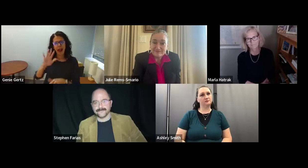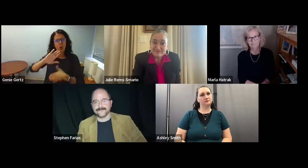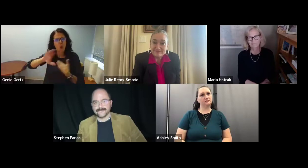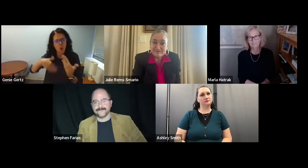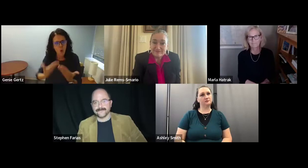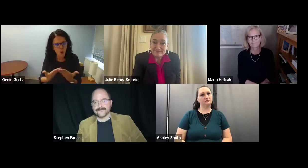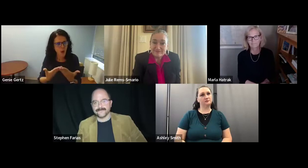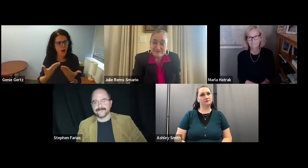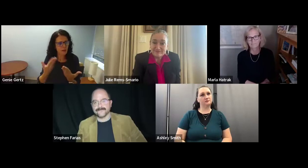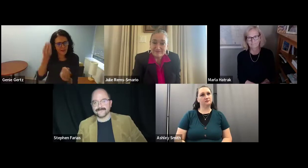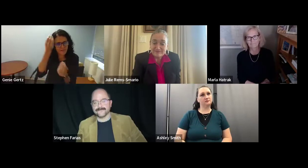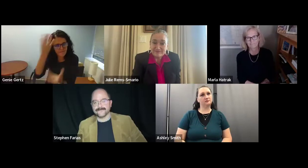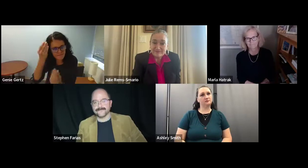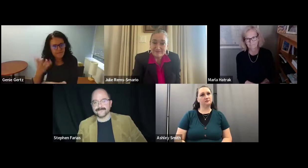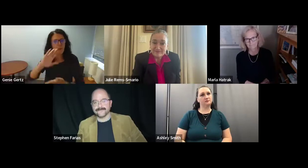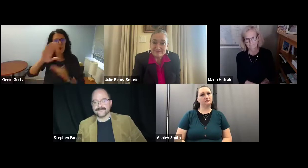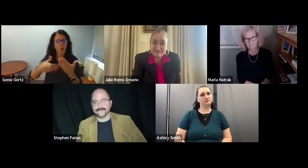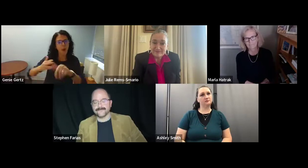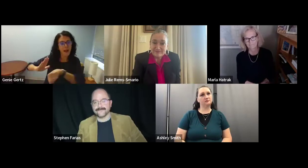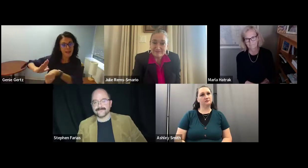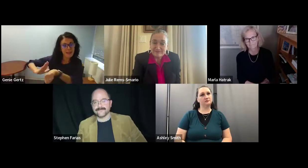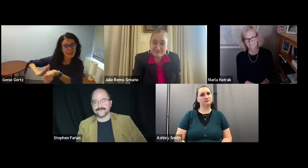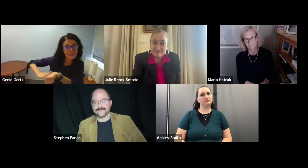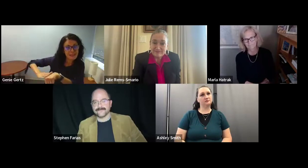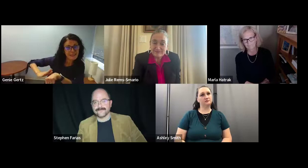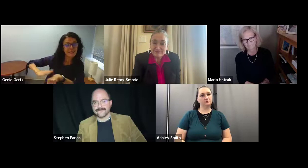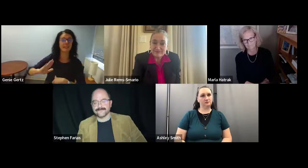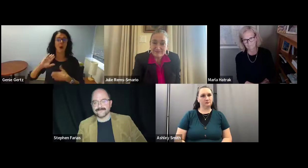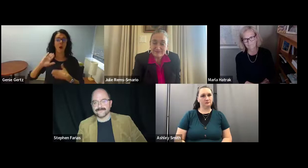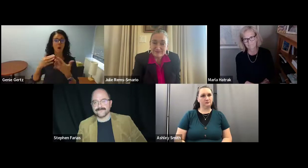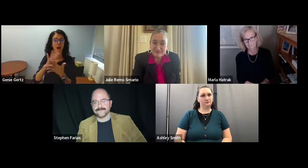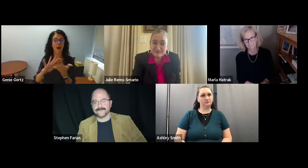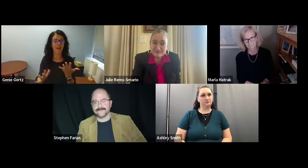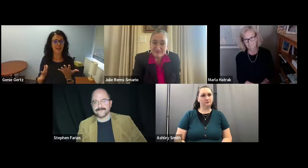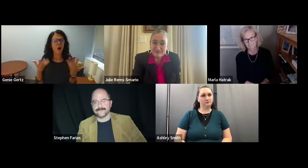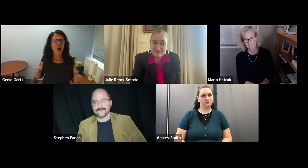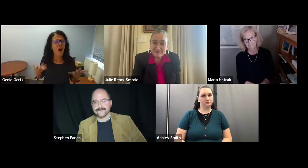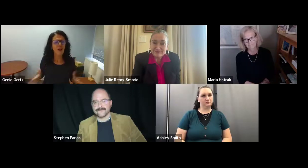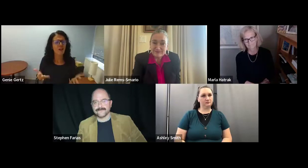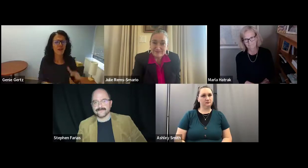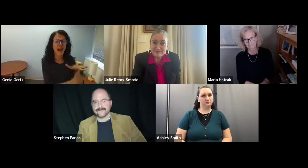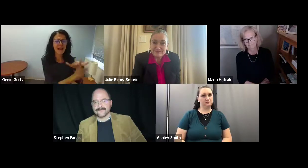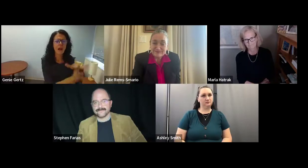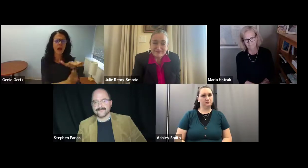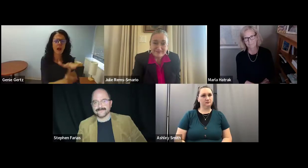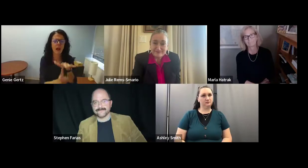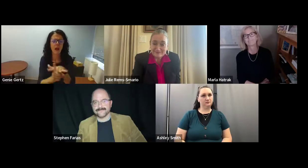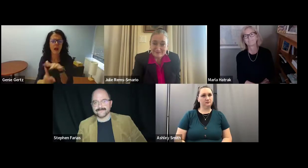And again, I feel like all of the information, all of the warnings, everything